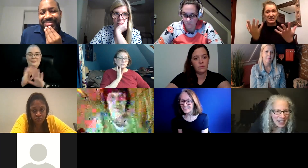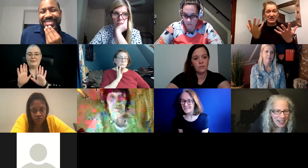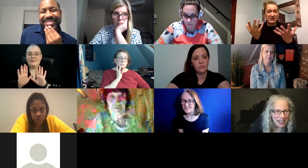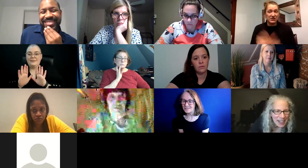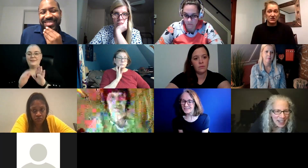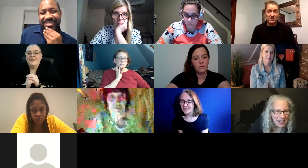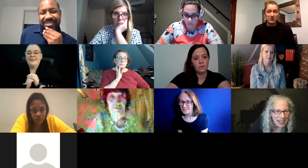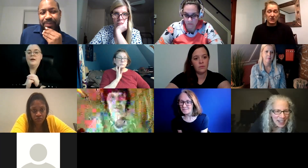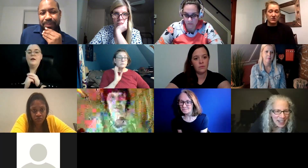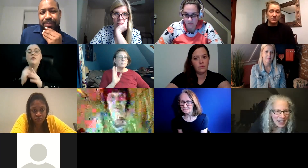Yeah.